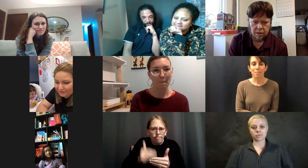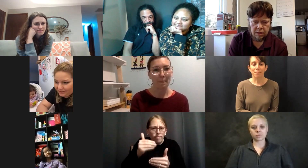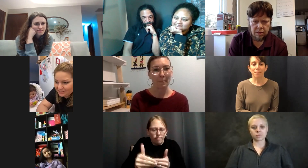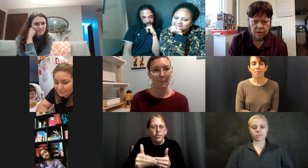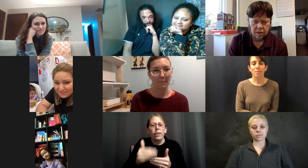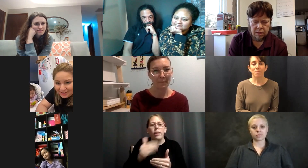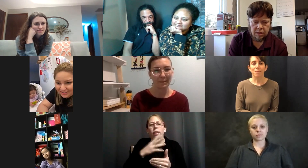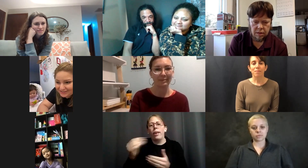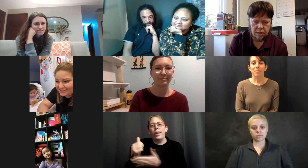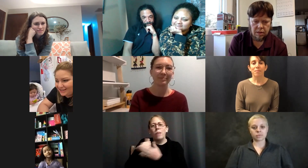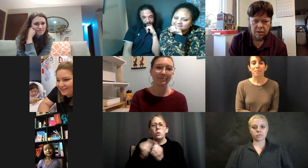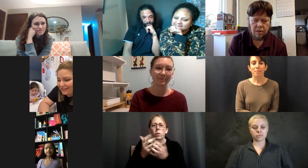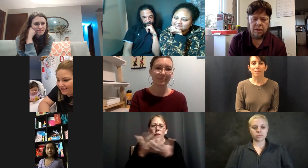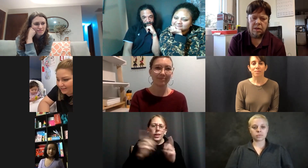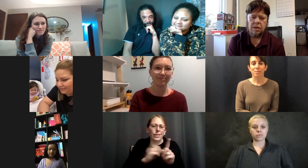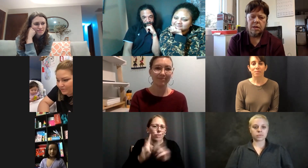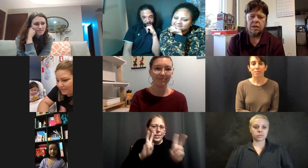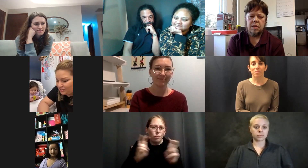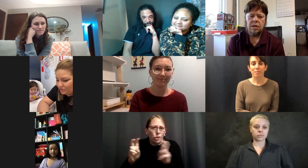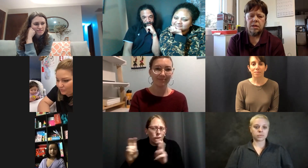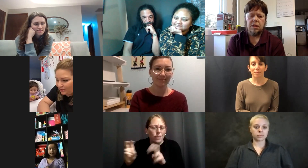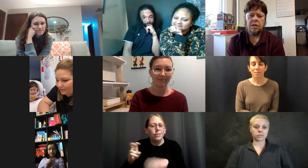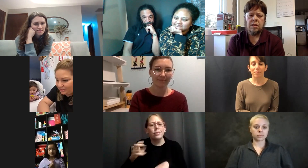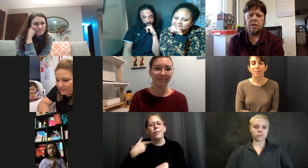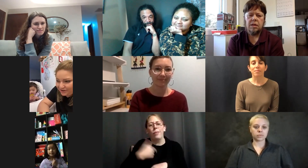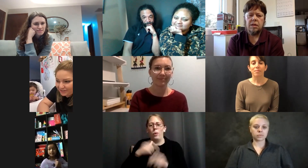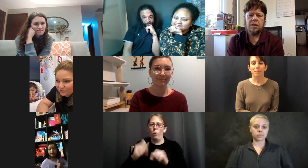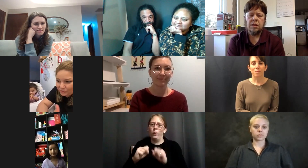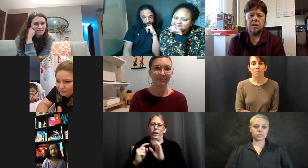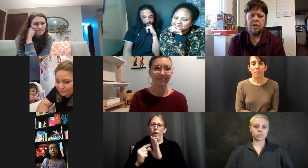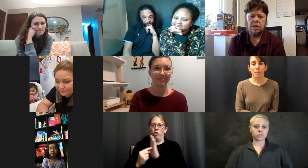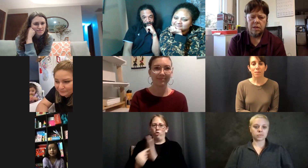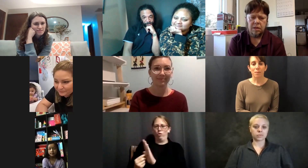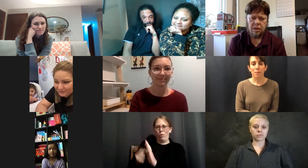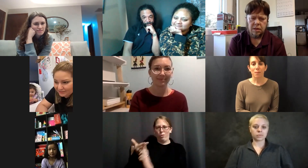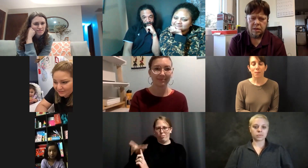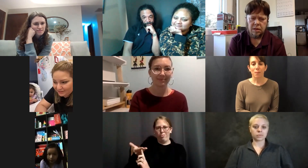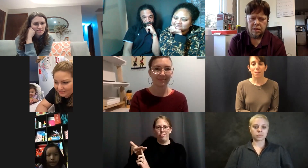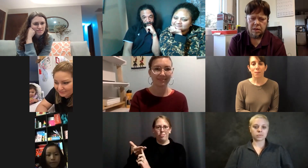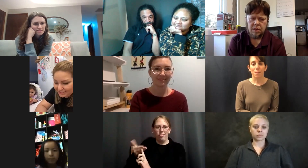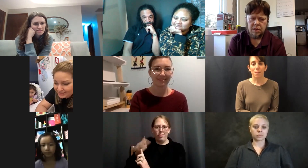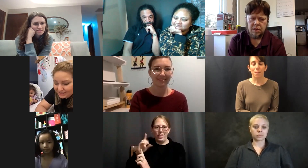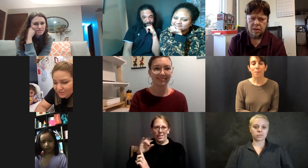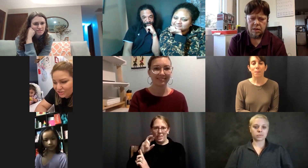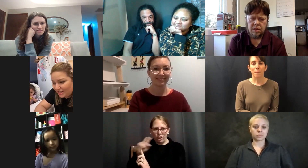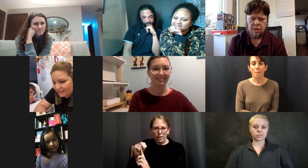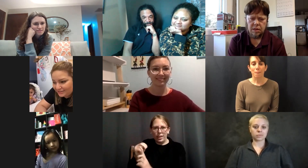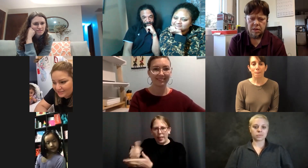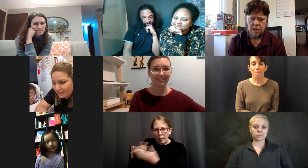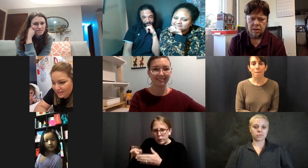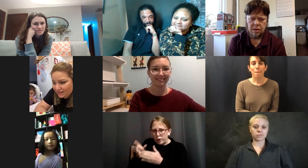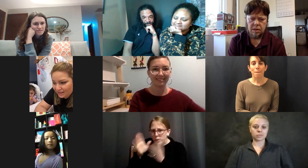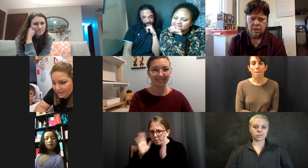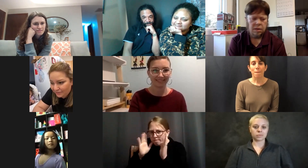of subjects that we can show Darian to listen. She has